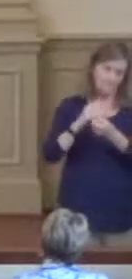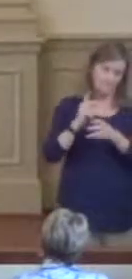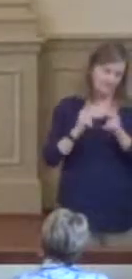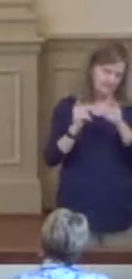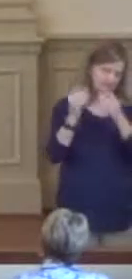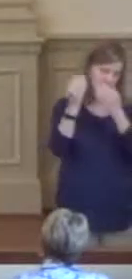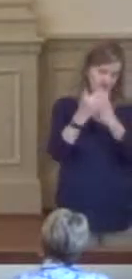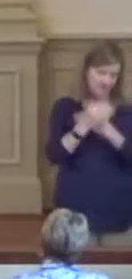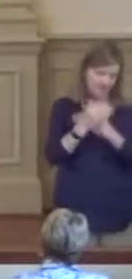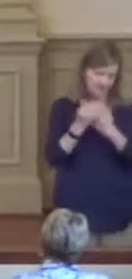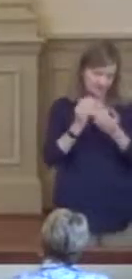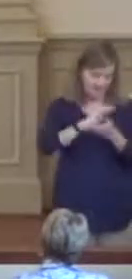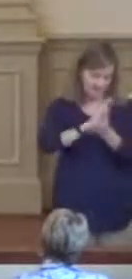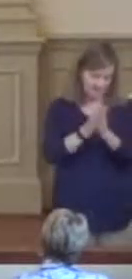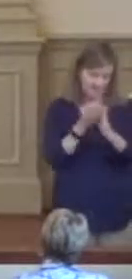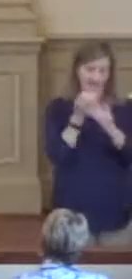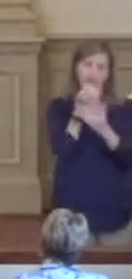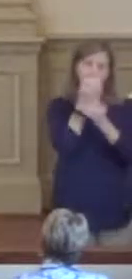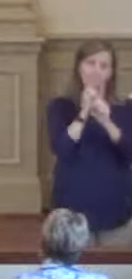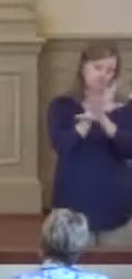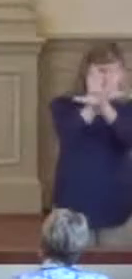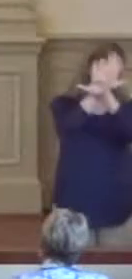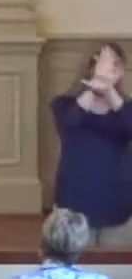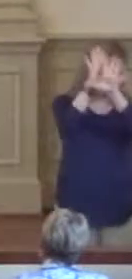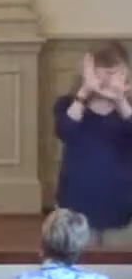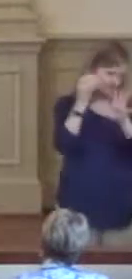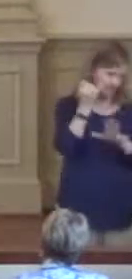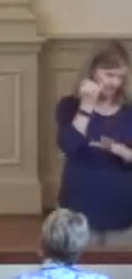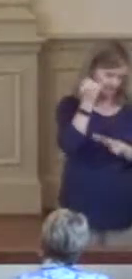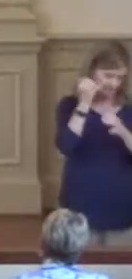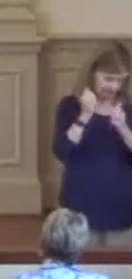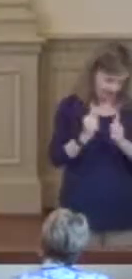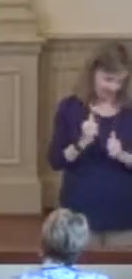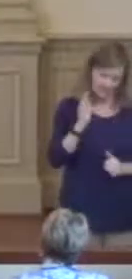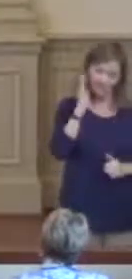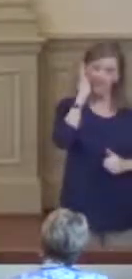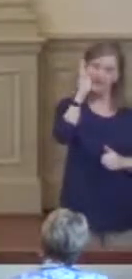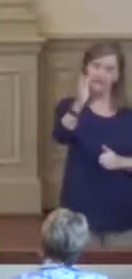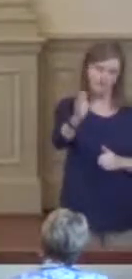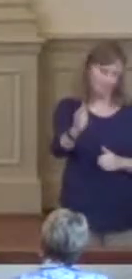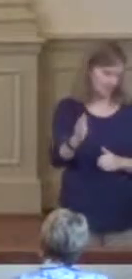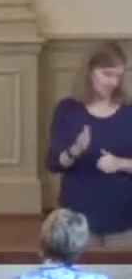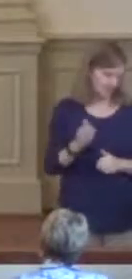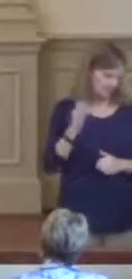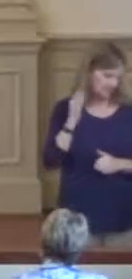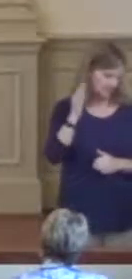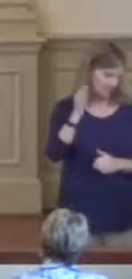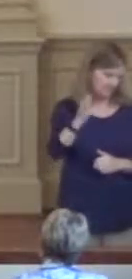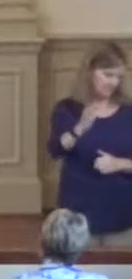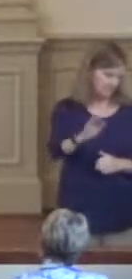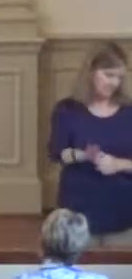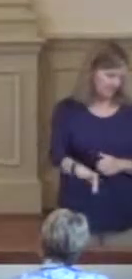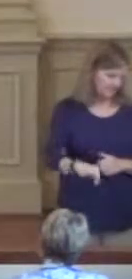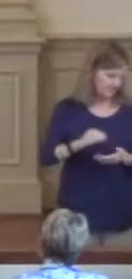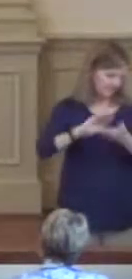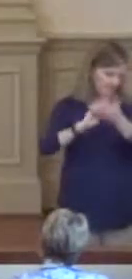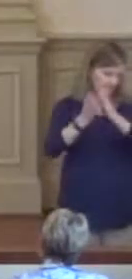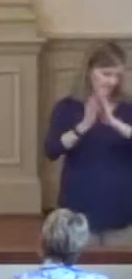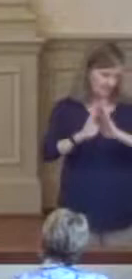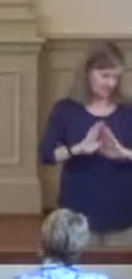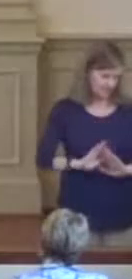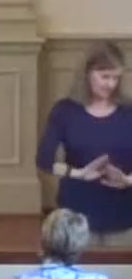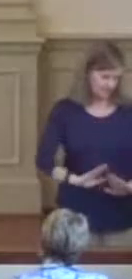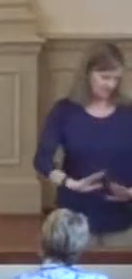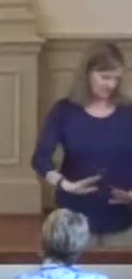darkness into light. If I could, I would find